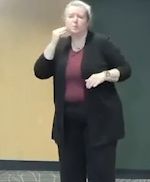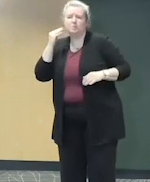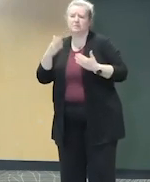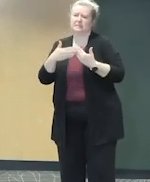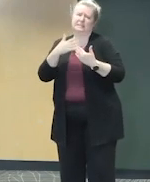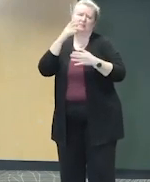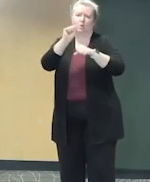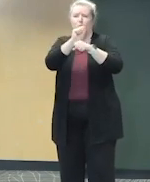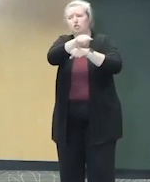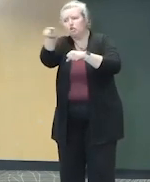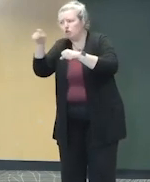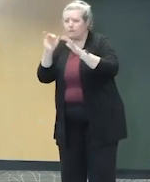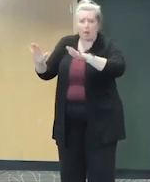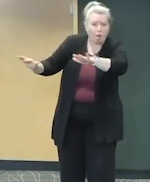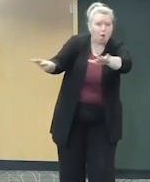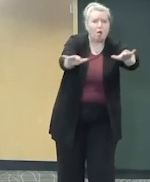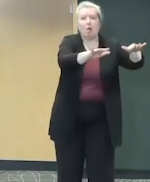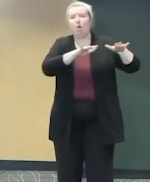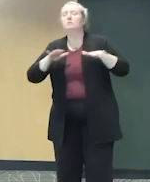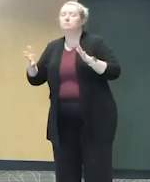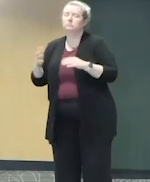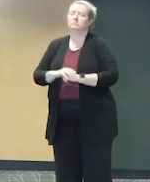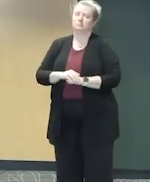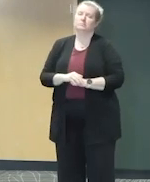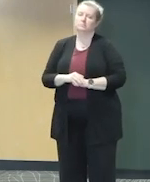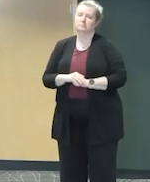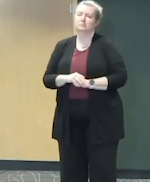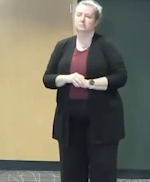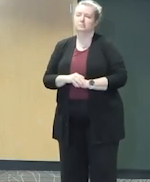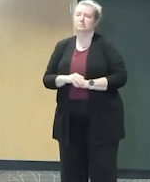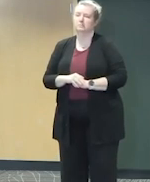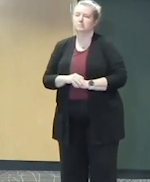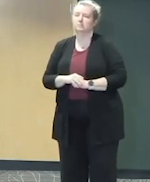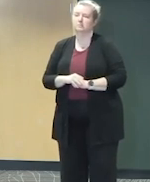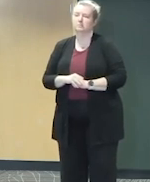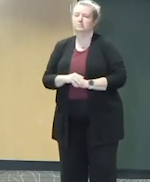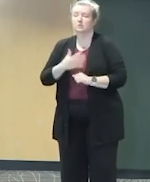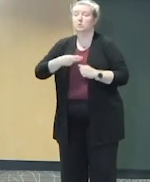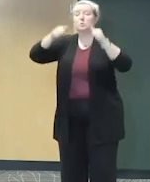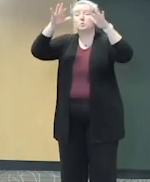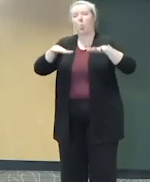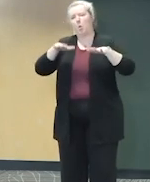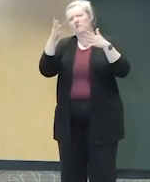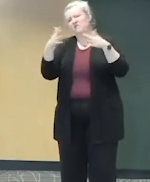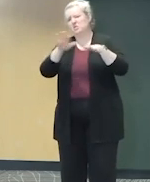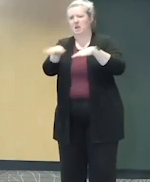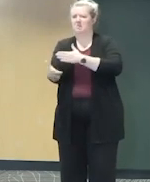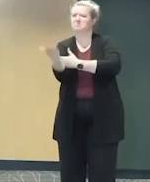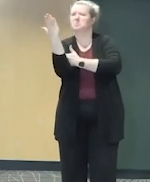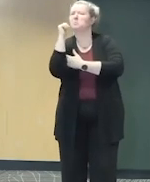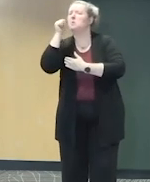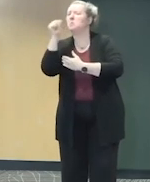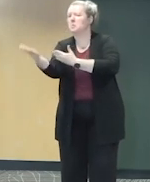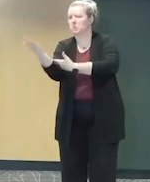we're expecting the most intense part of this storm to be finished by daybreak tomorrow. If you're traveling down